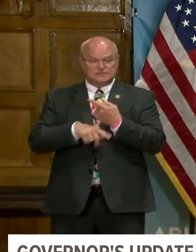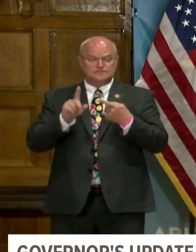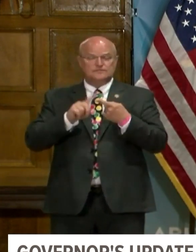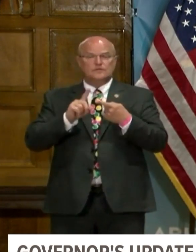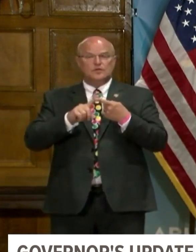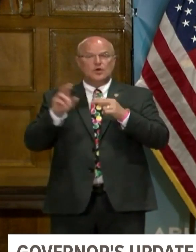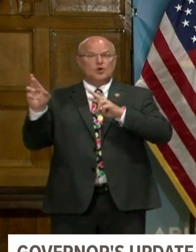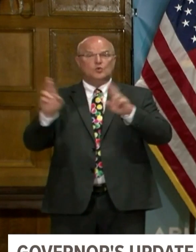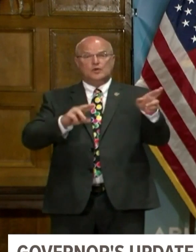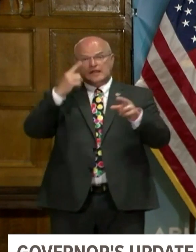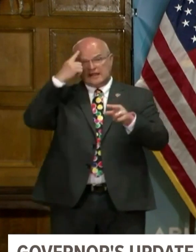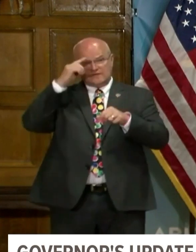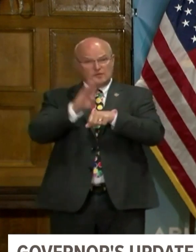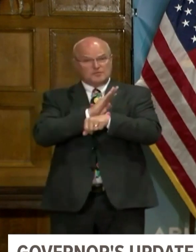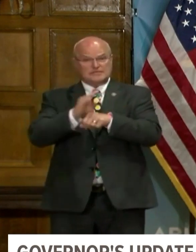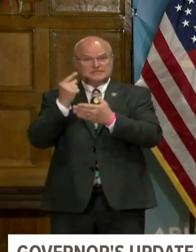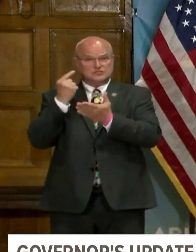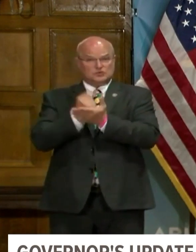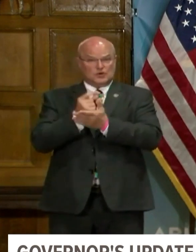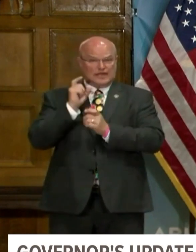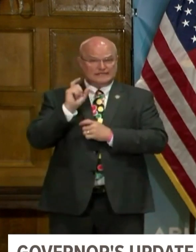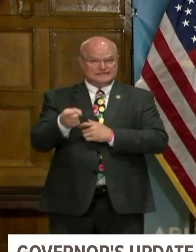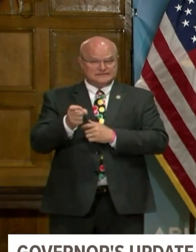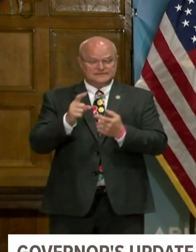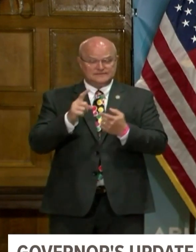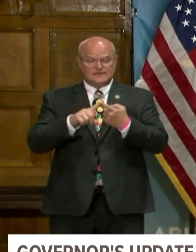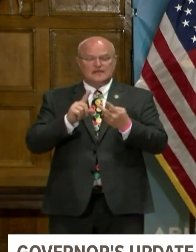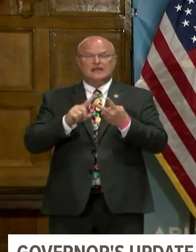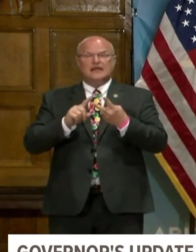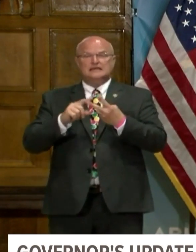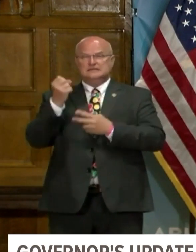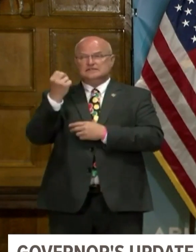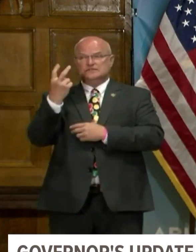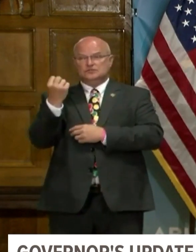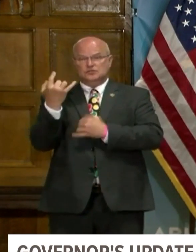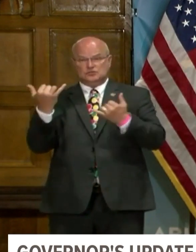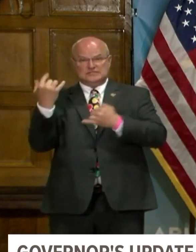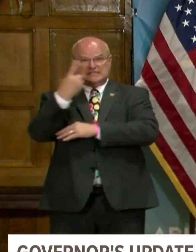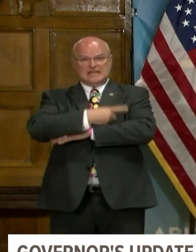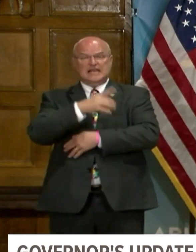programs for business grants. As of noon today,